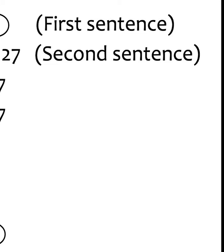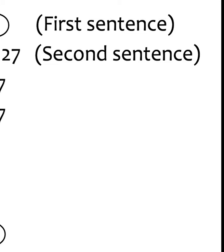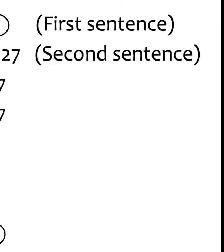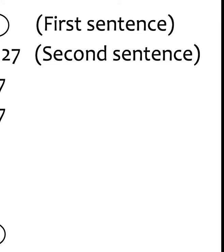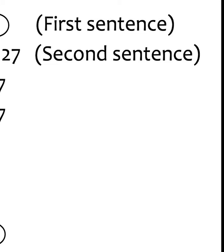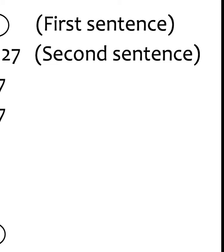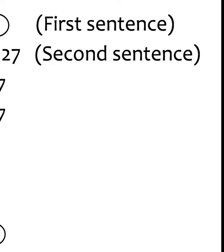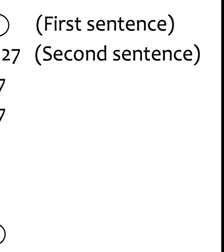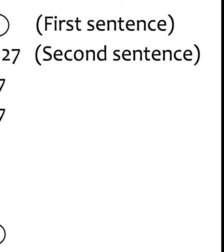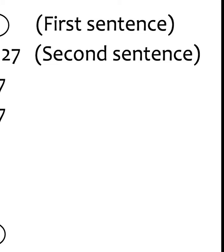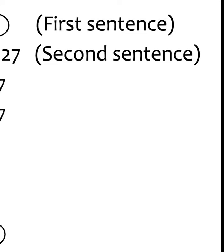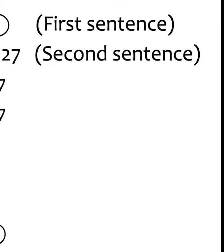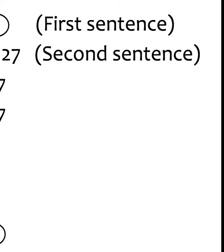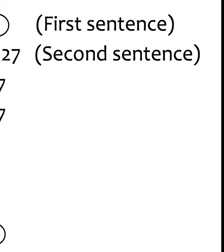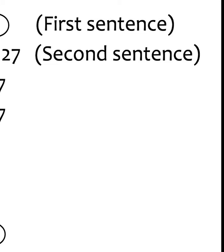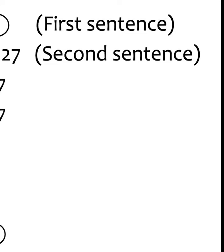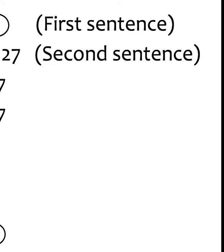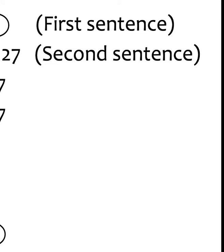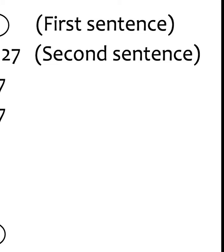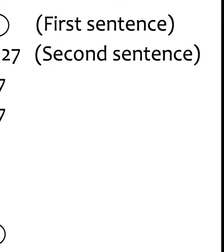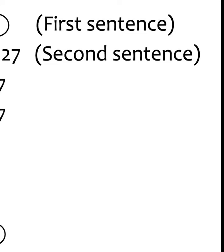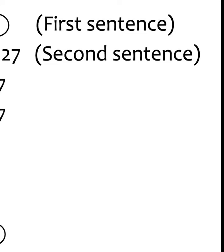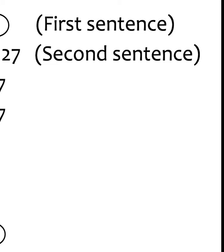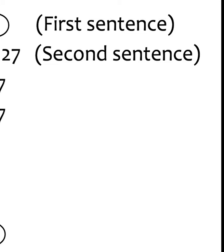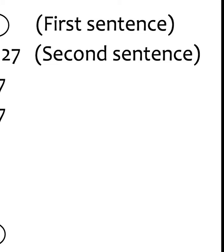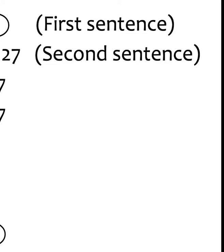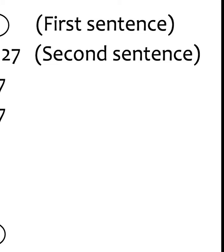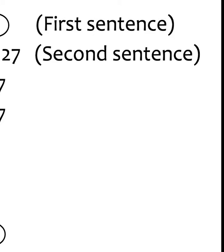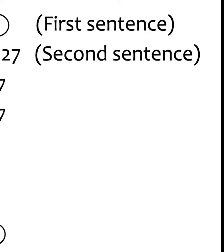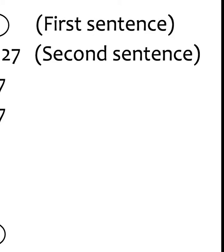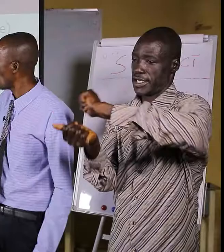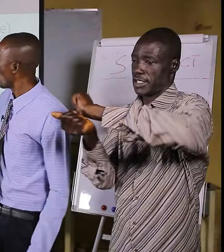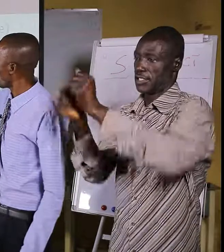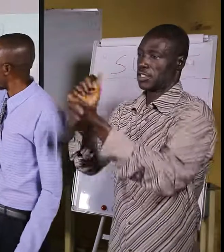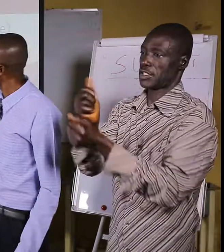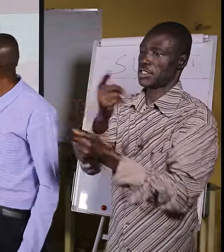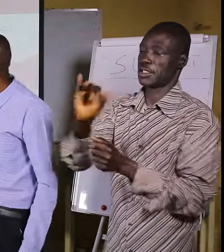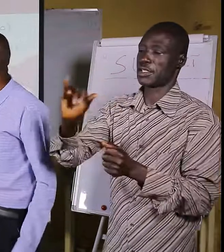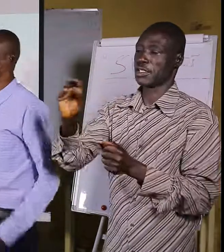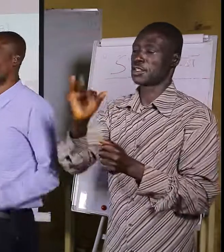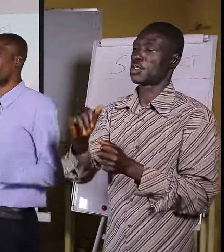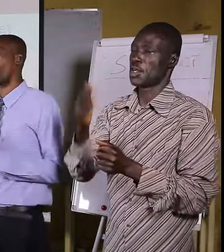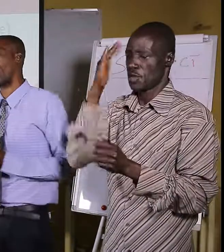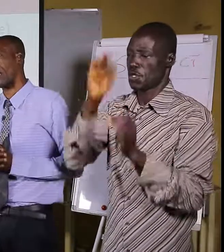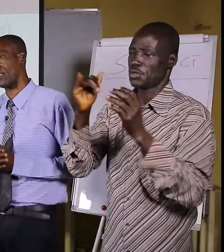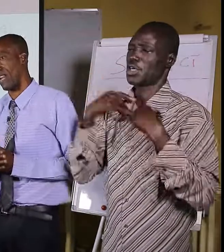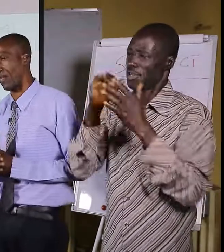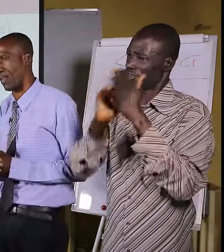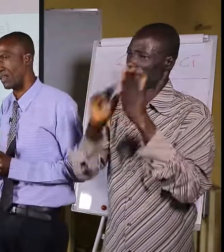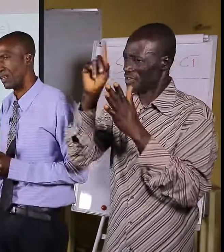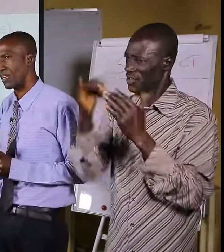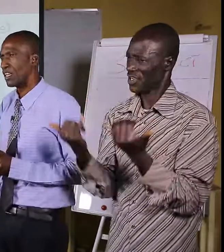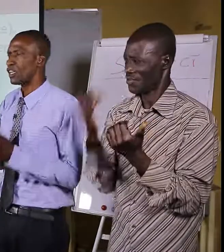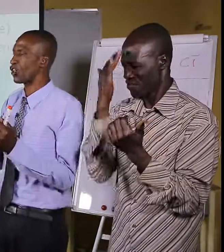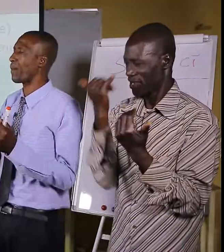bracket, 10y plus x, which is the number obtained by interchanging the digit. Why do we have a subtractional sign